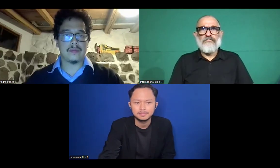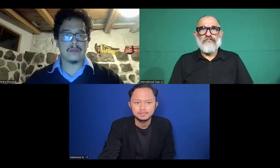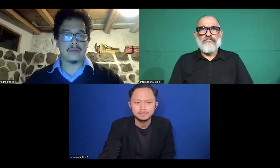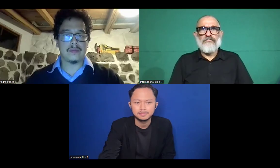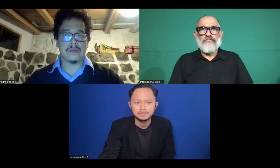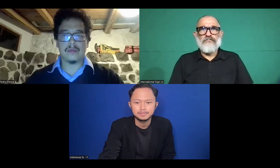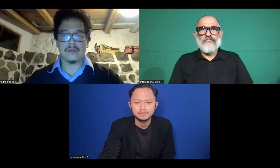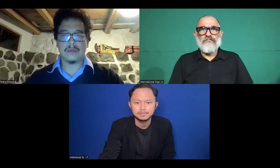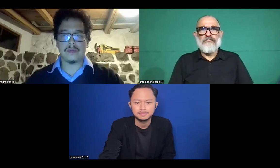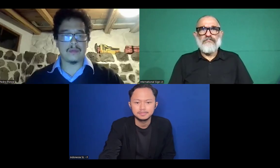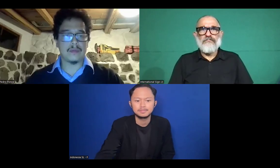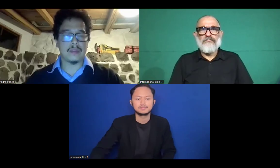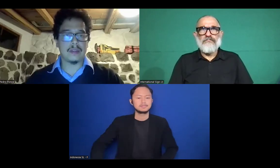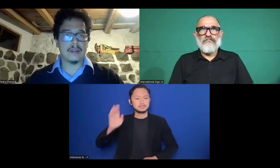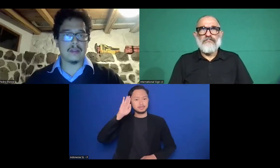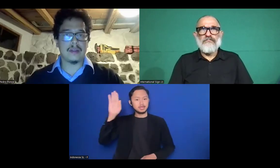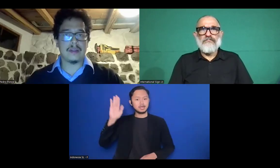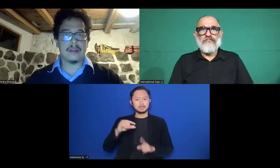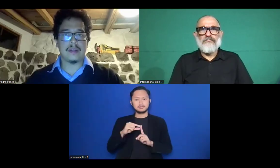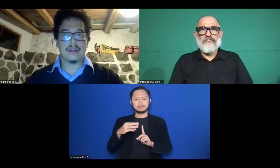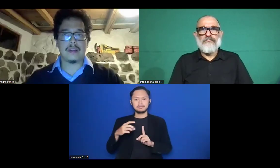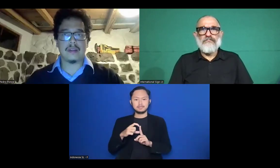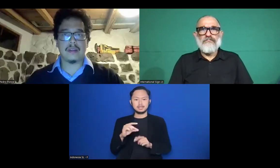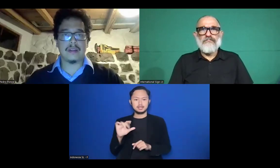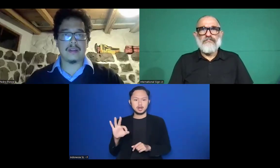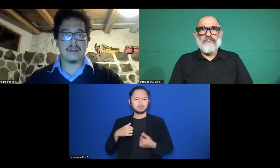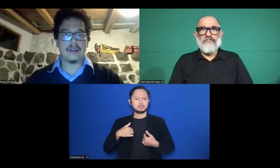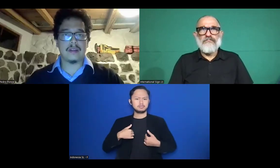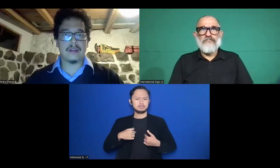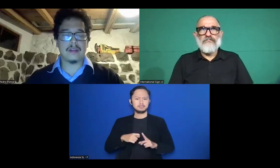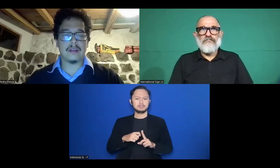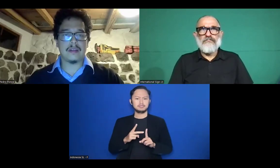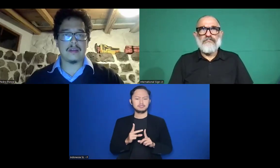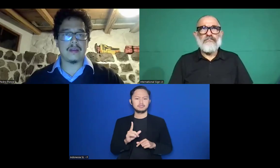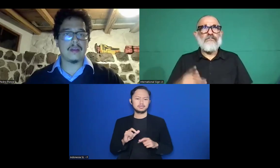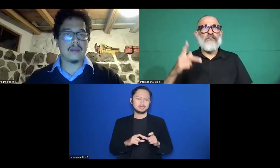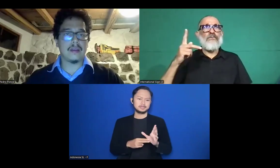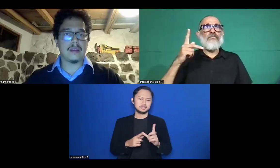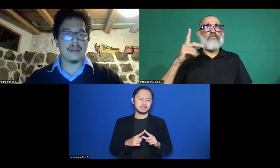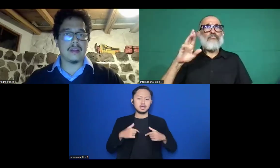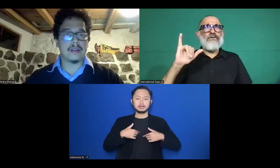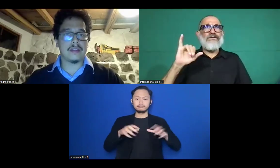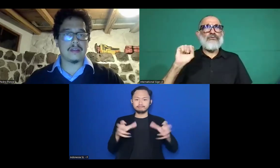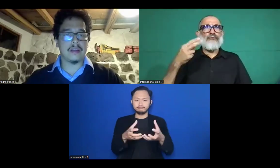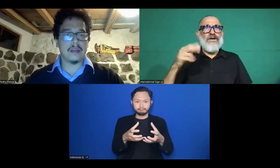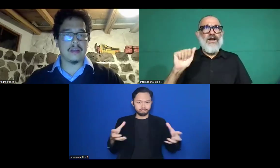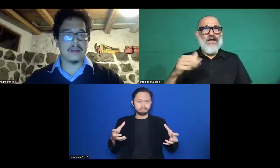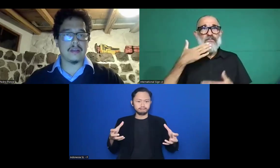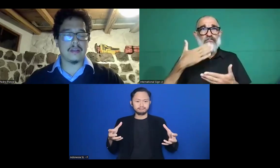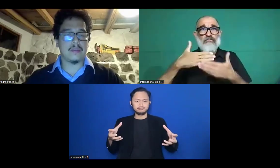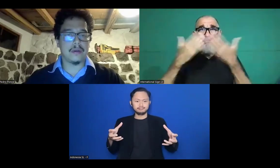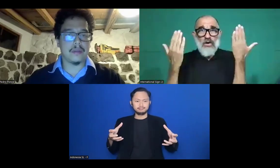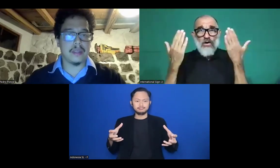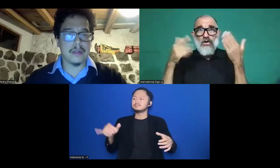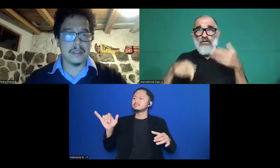Hi Pedro, good morning. It's me, Krishna speaking. Is the breakout working? Yes, yes,